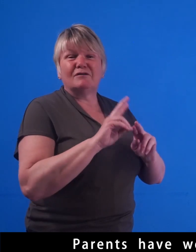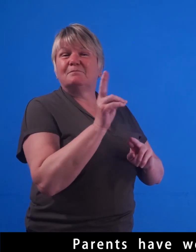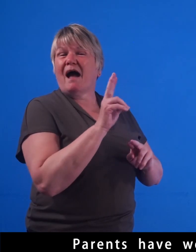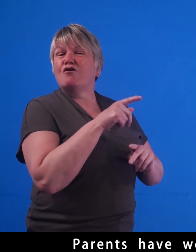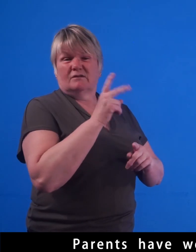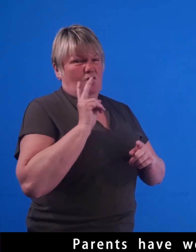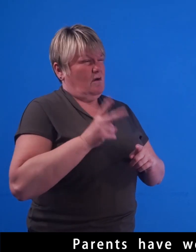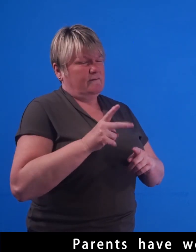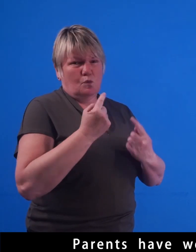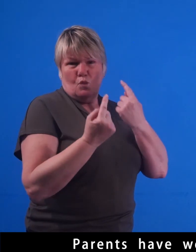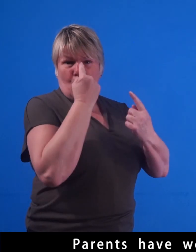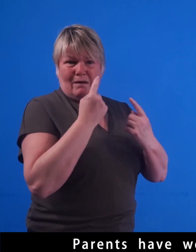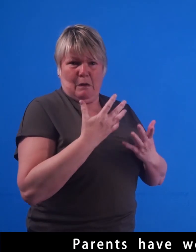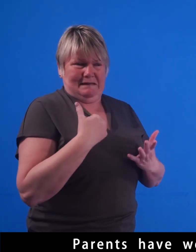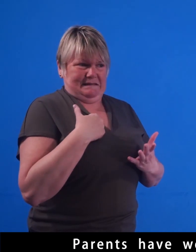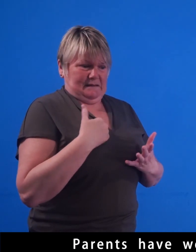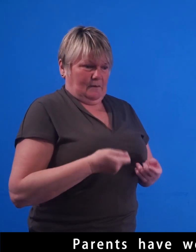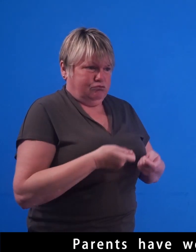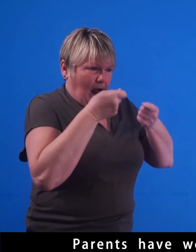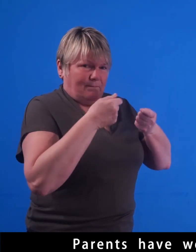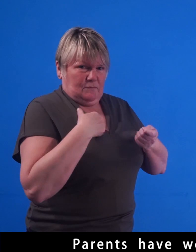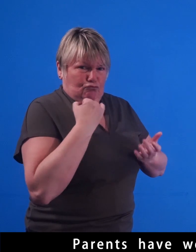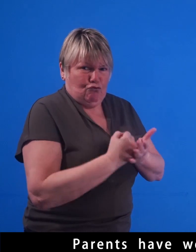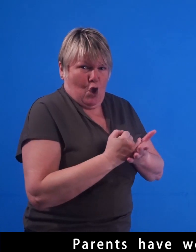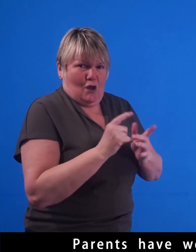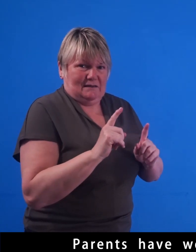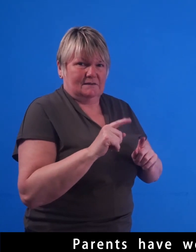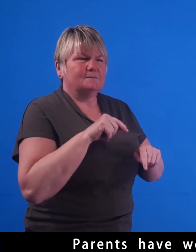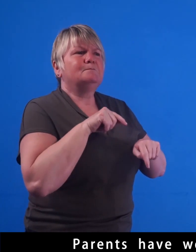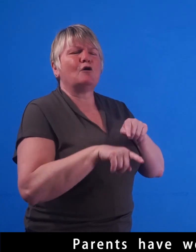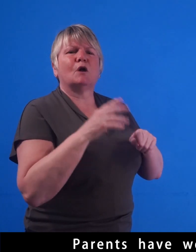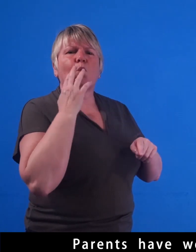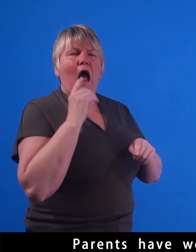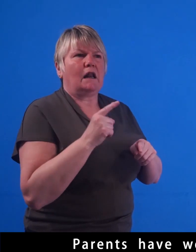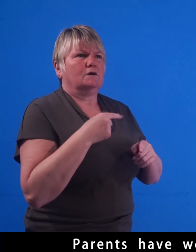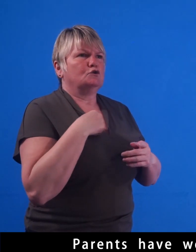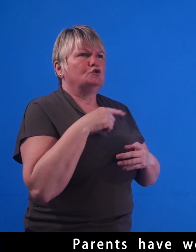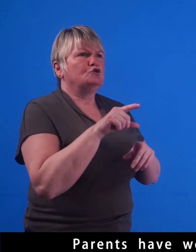Parents have worried more about getting it wrong, especially when they face choices,